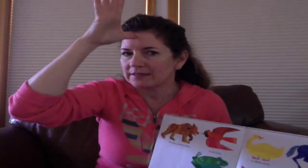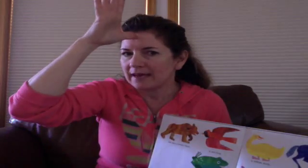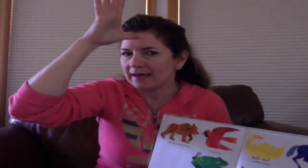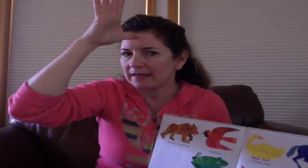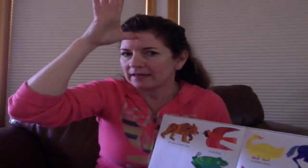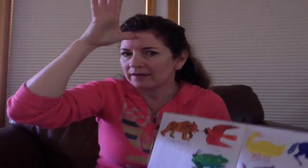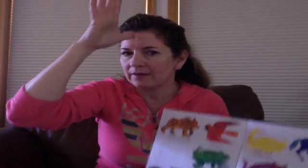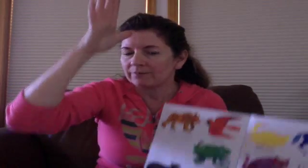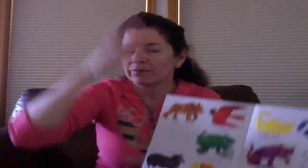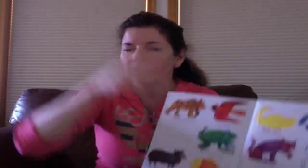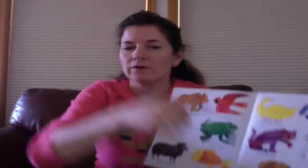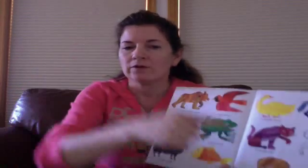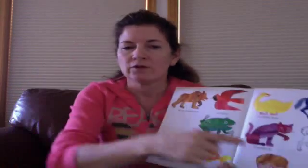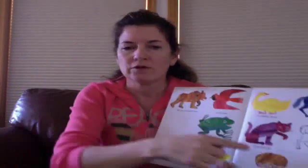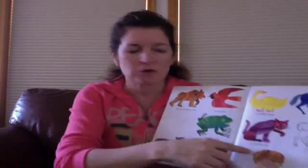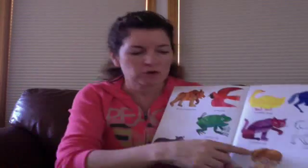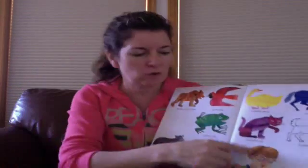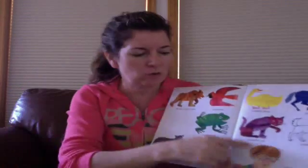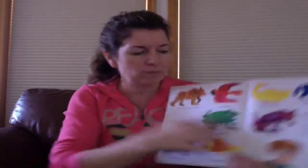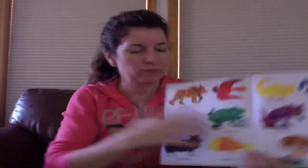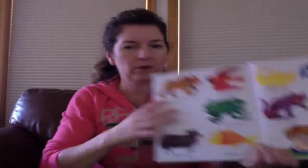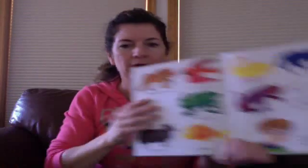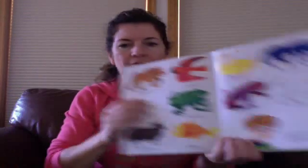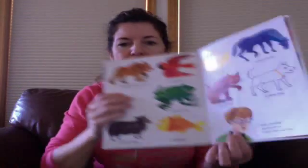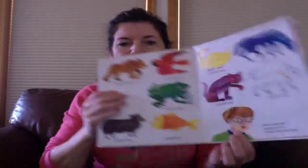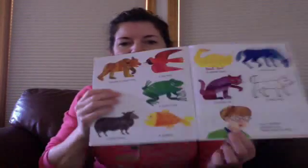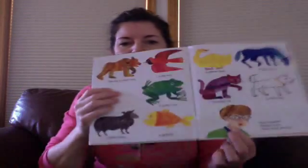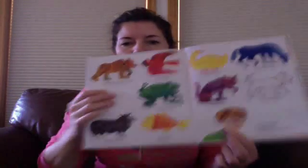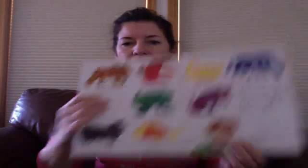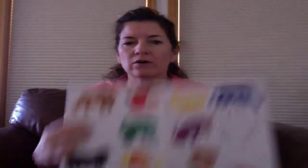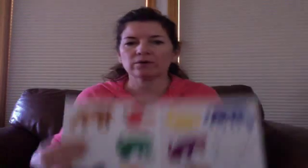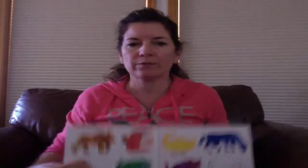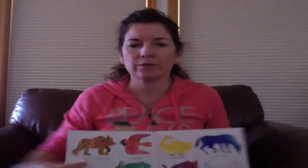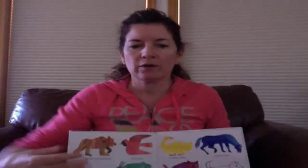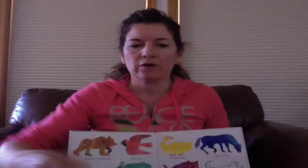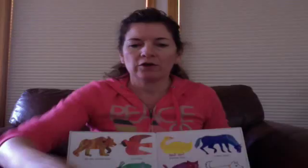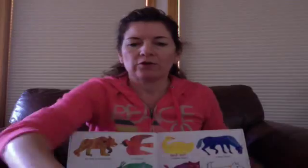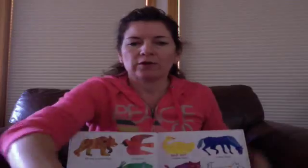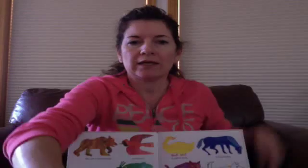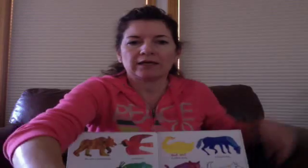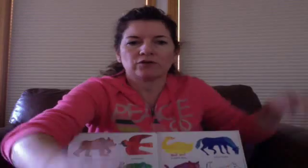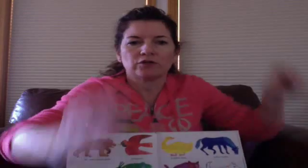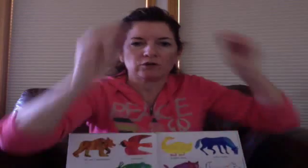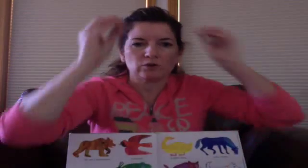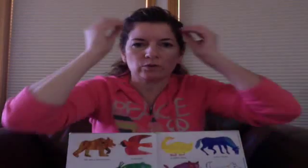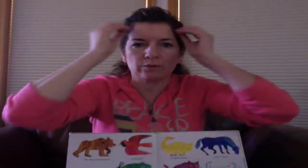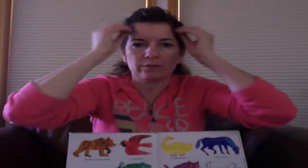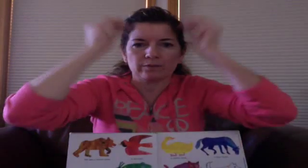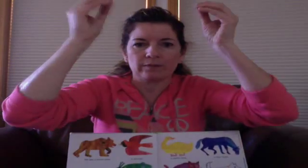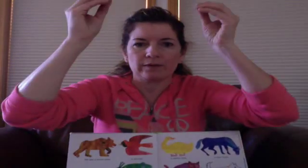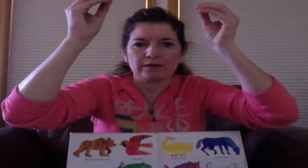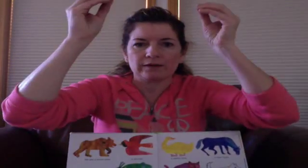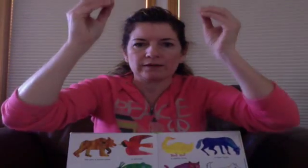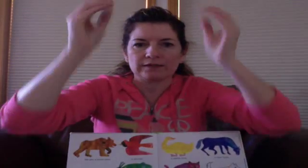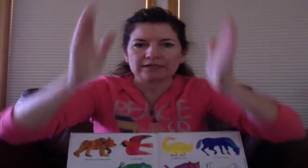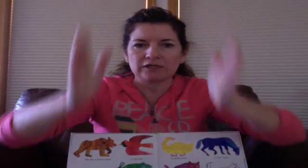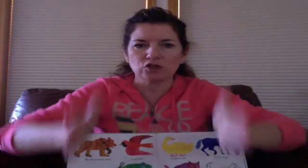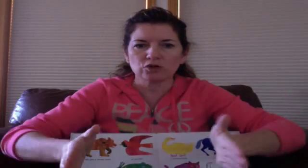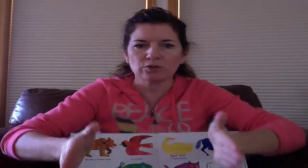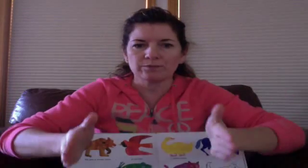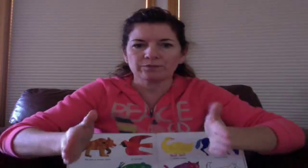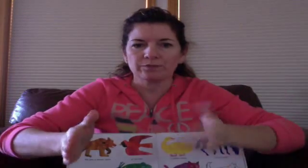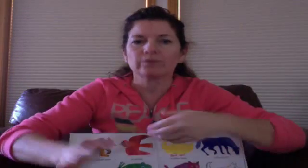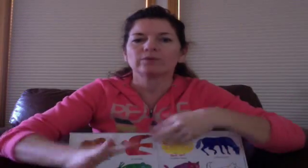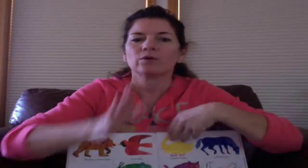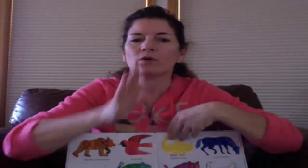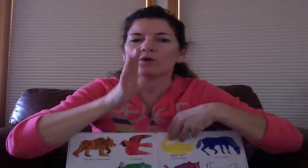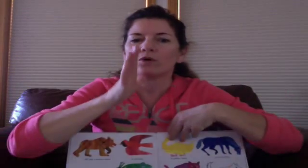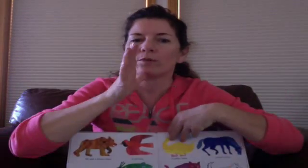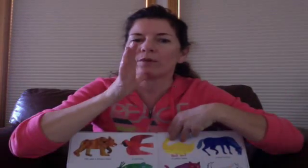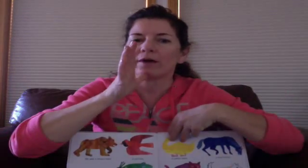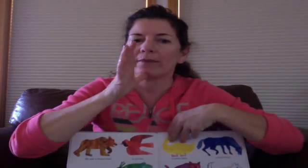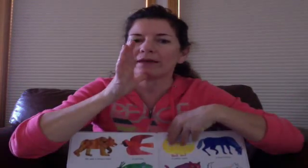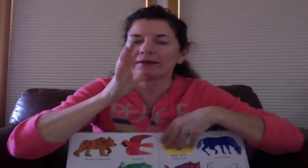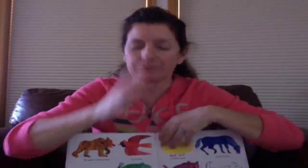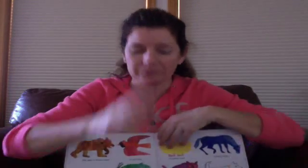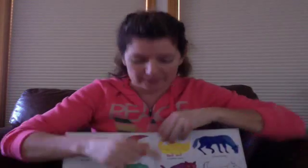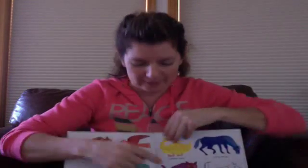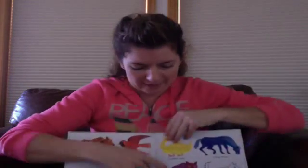daddy. So on this picture here, you can either do teacher or mommy, and